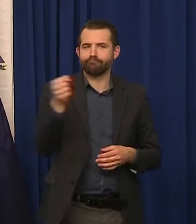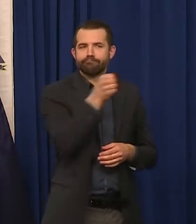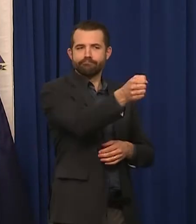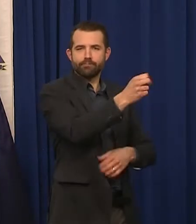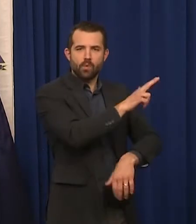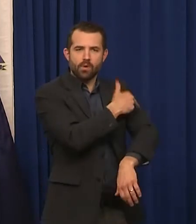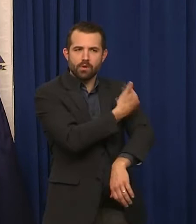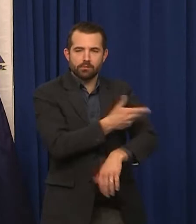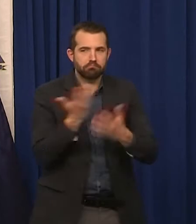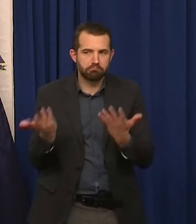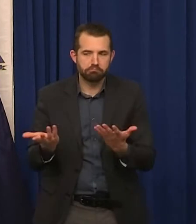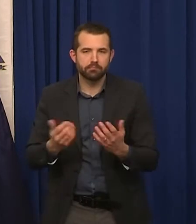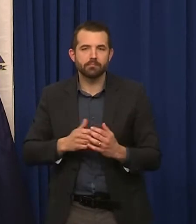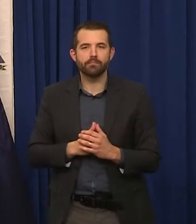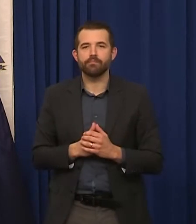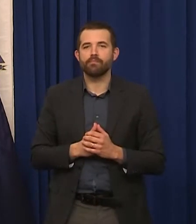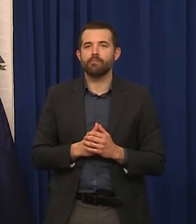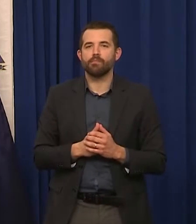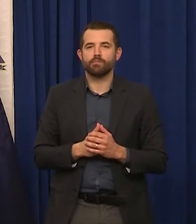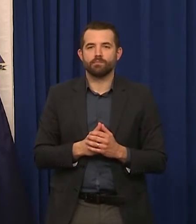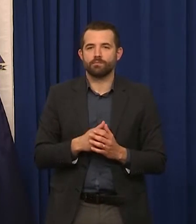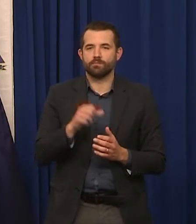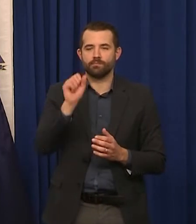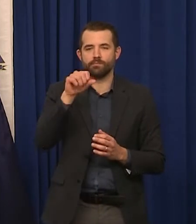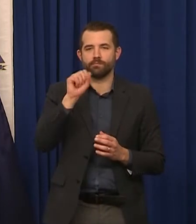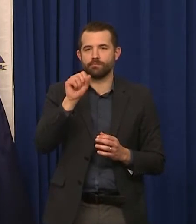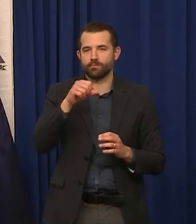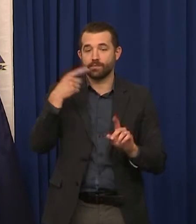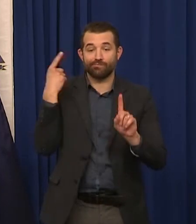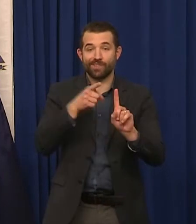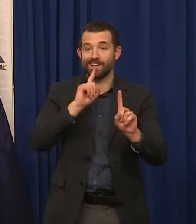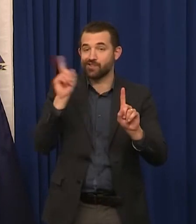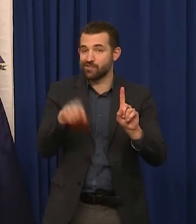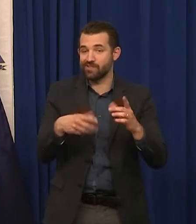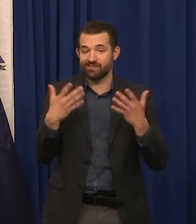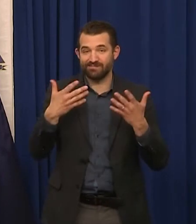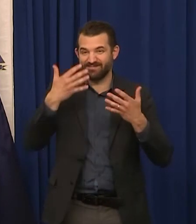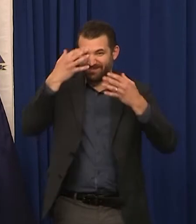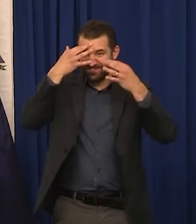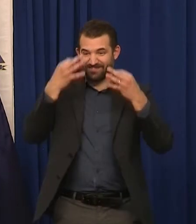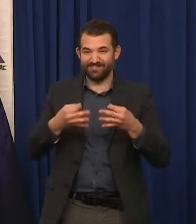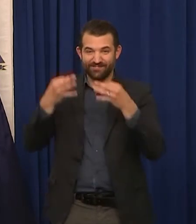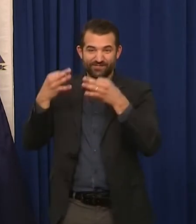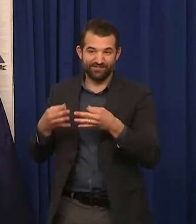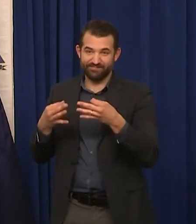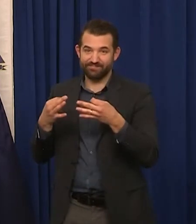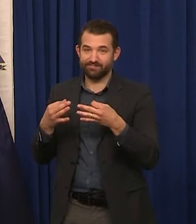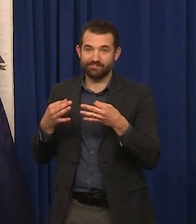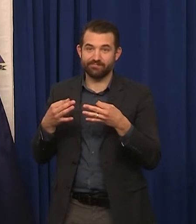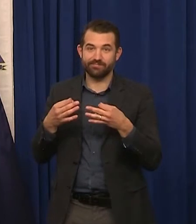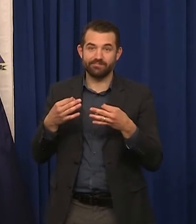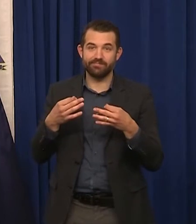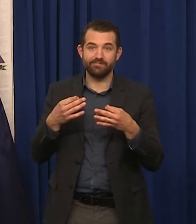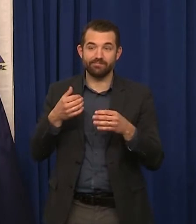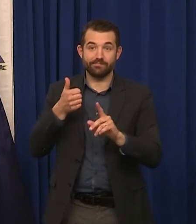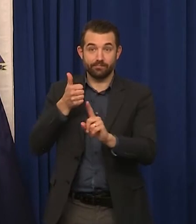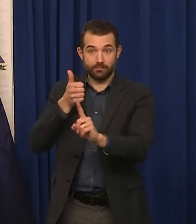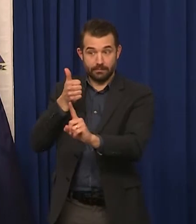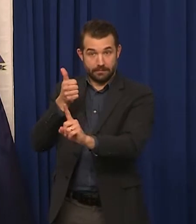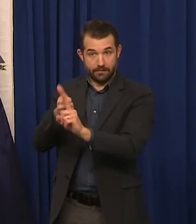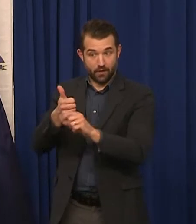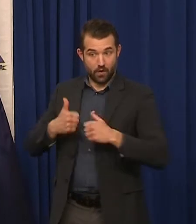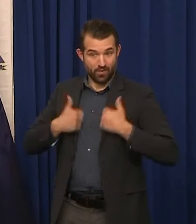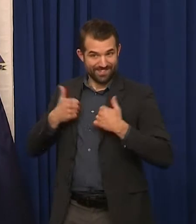And Kevin, the answer there, the bottom line answer, is that that decision is fundamentally made by the resident, the